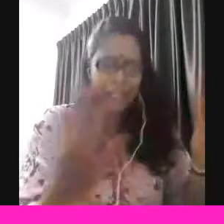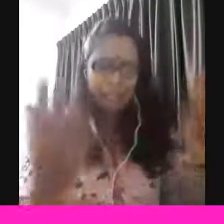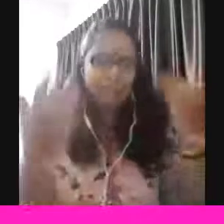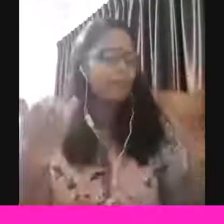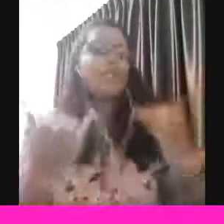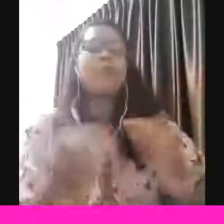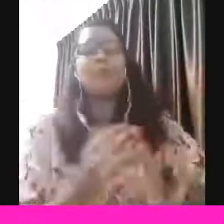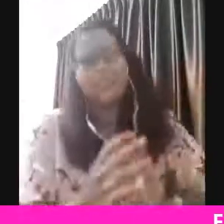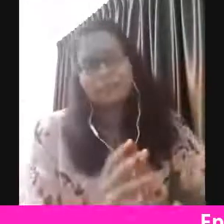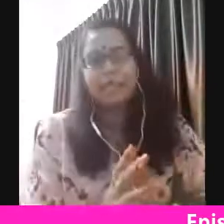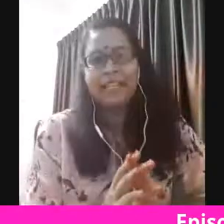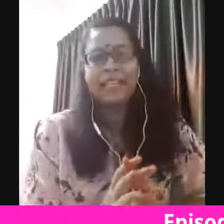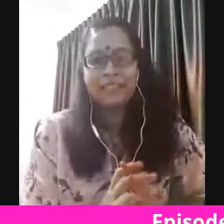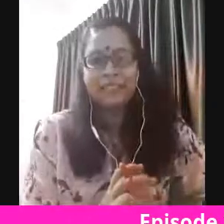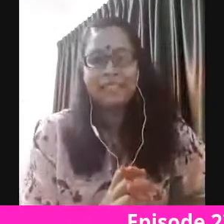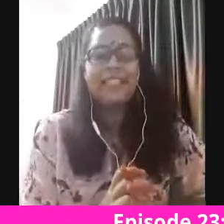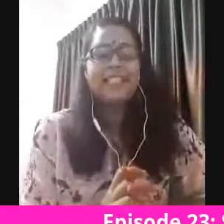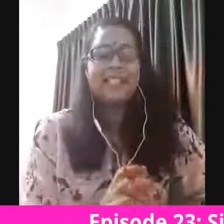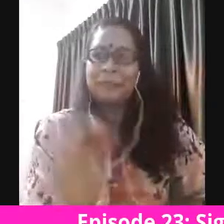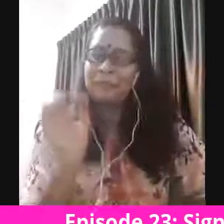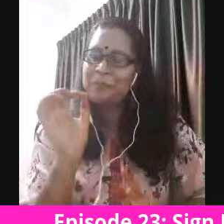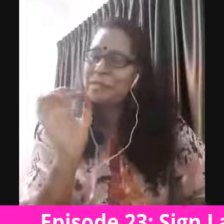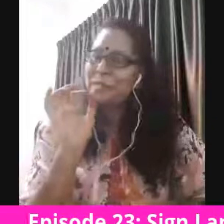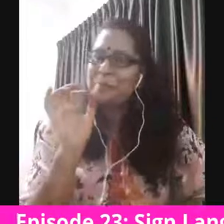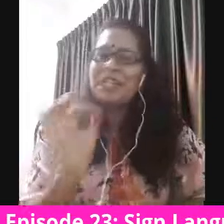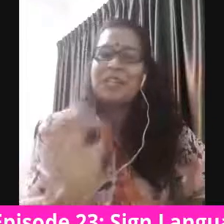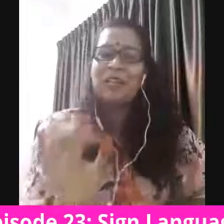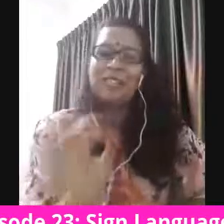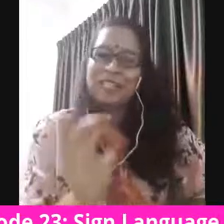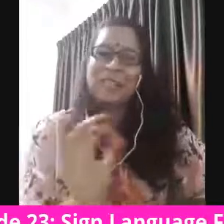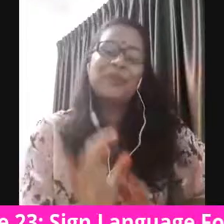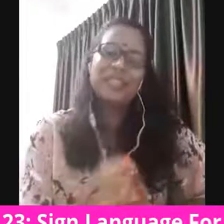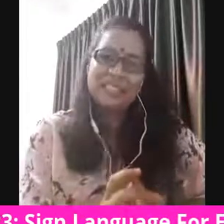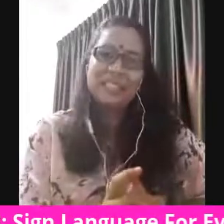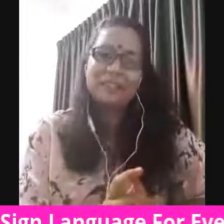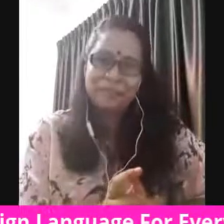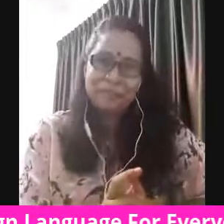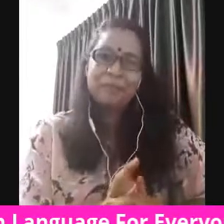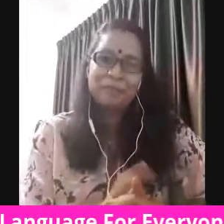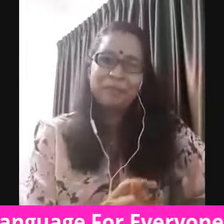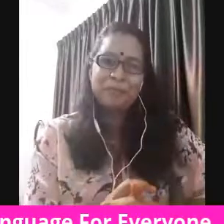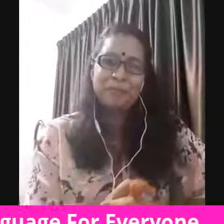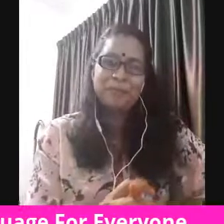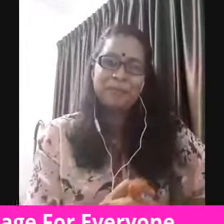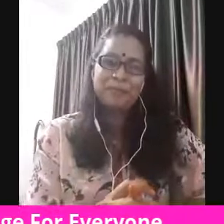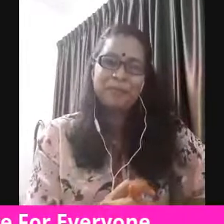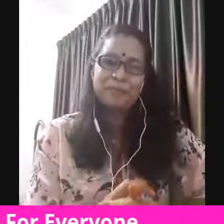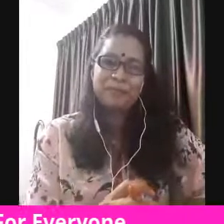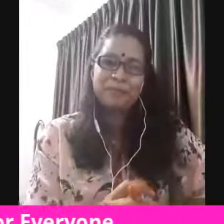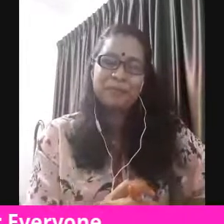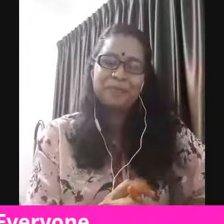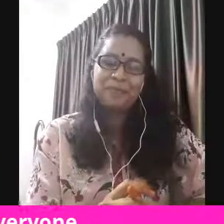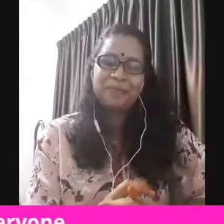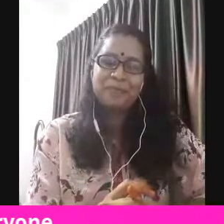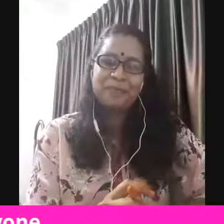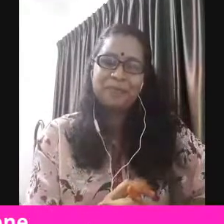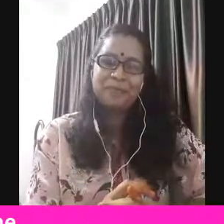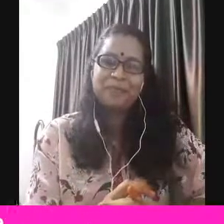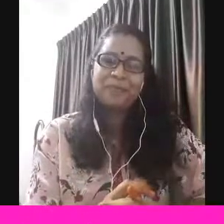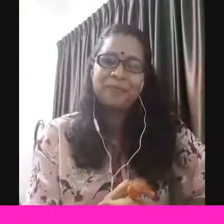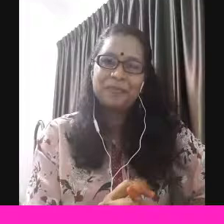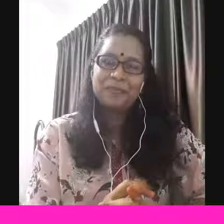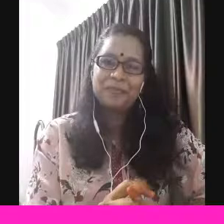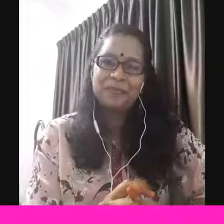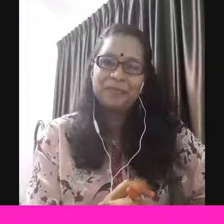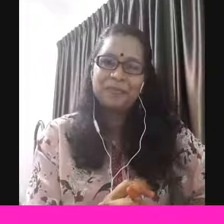it and will come to us back. That's the special of these students. Yep. Beautiful, beautiful. And I